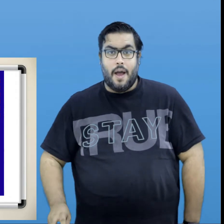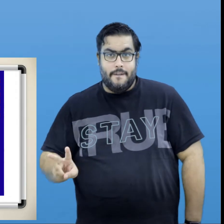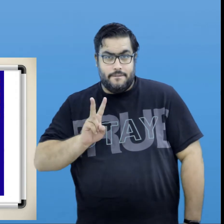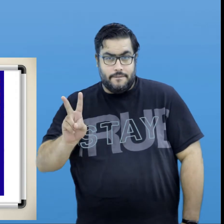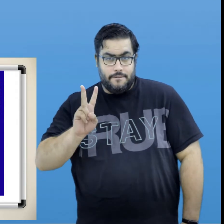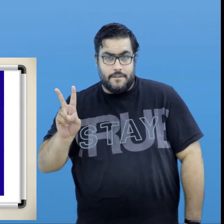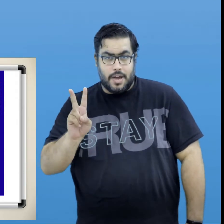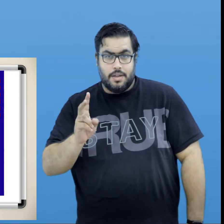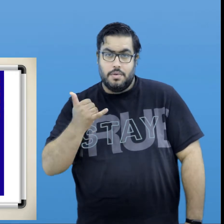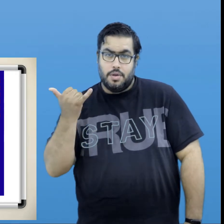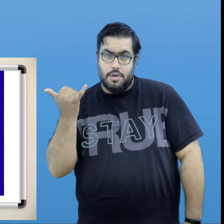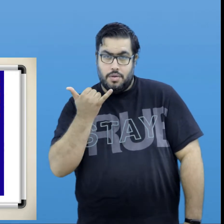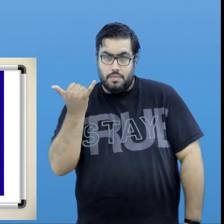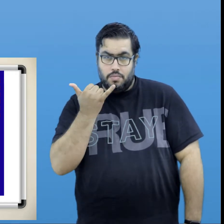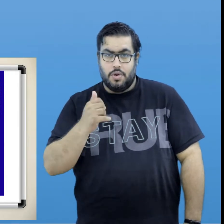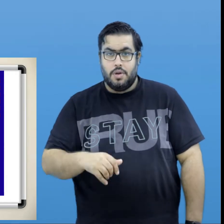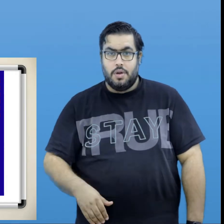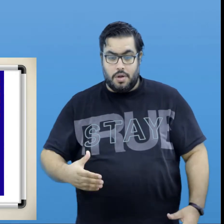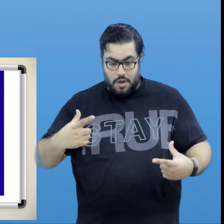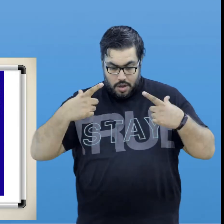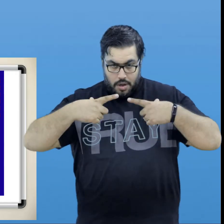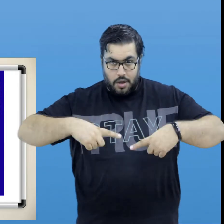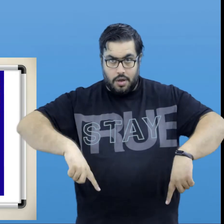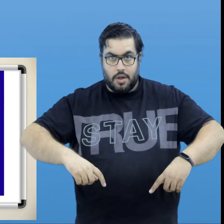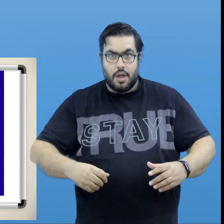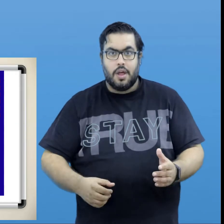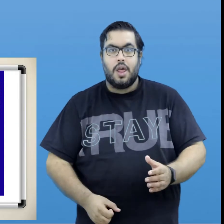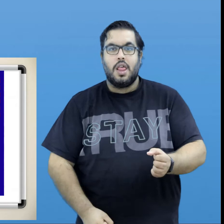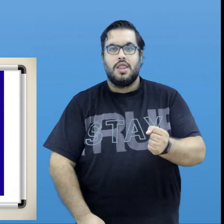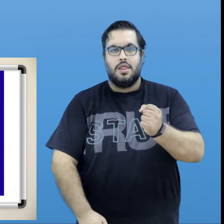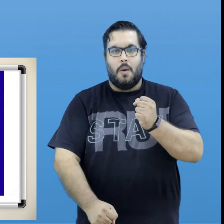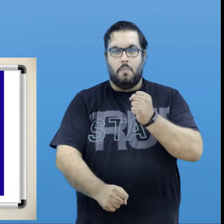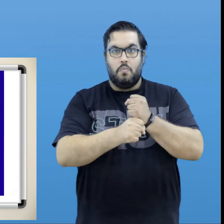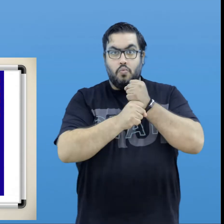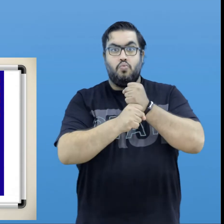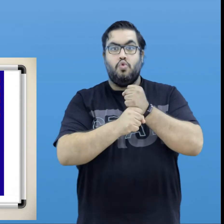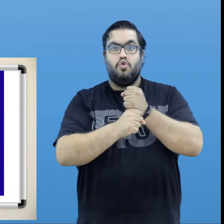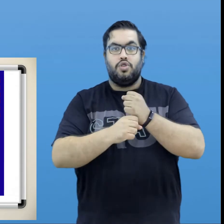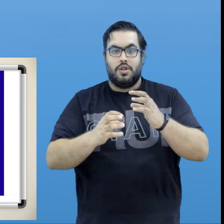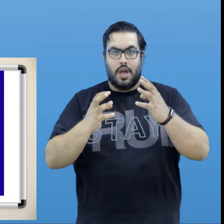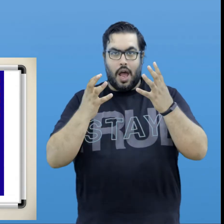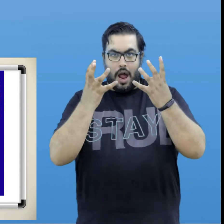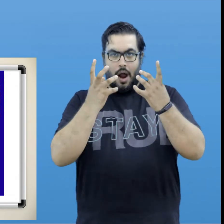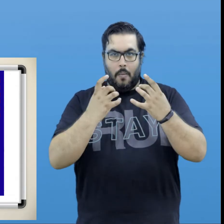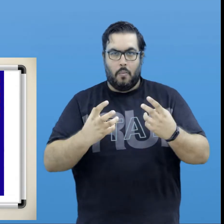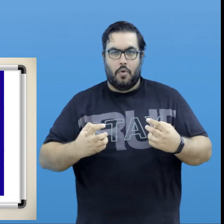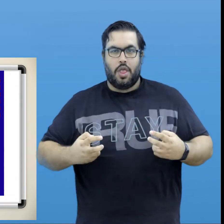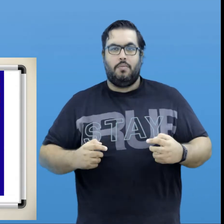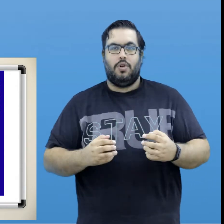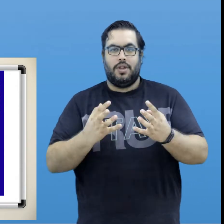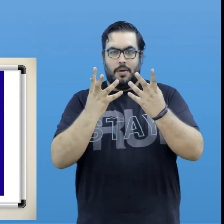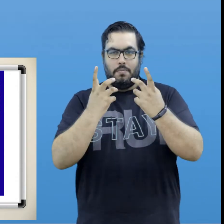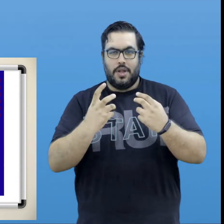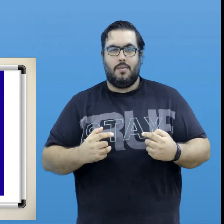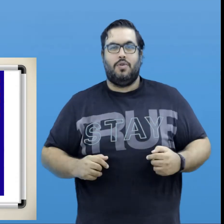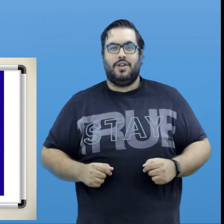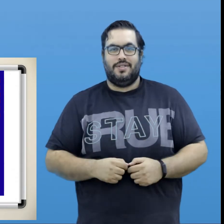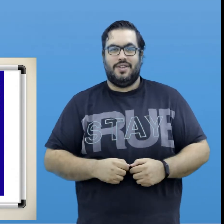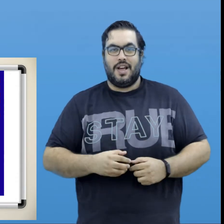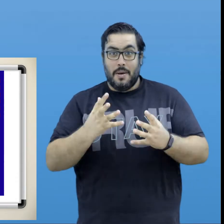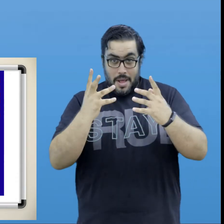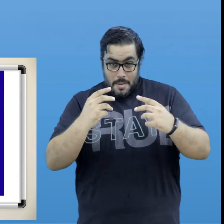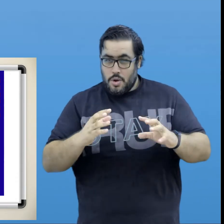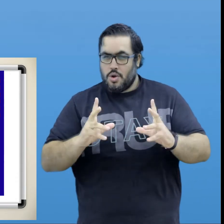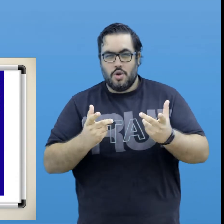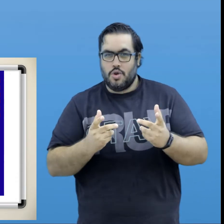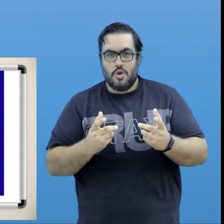Vitamins are very essential for our bodies because they boost our metabolism. We have a new vocabulary item here, right? The first one